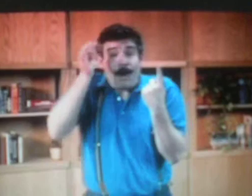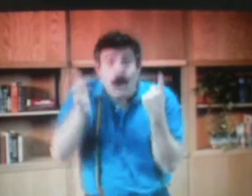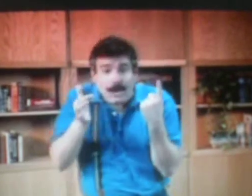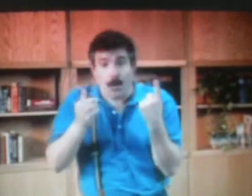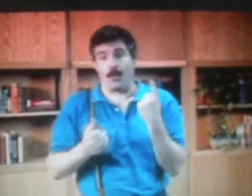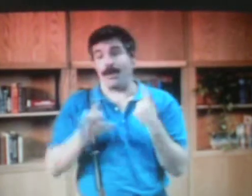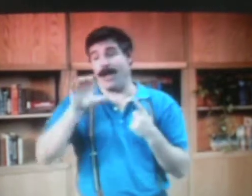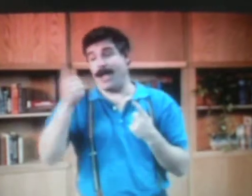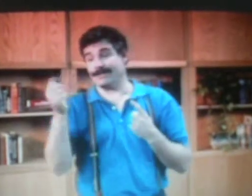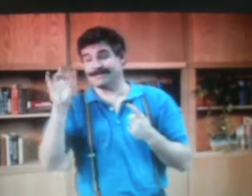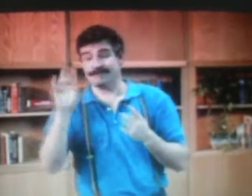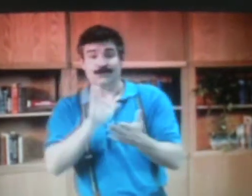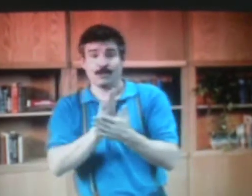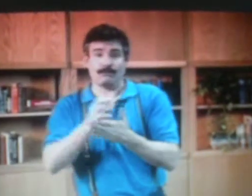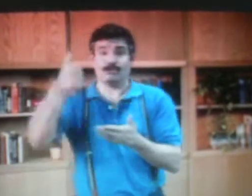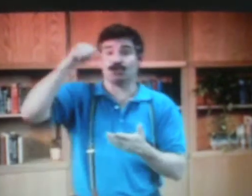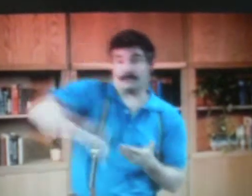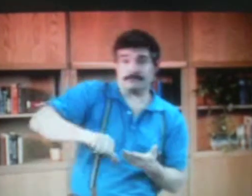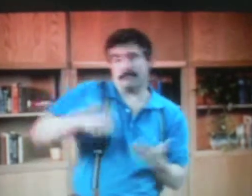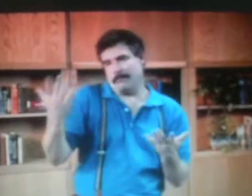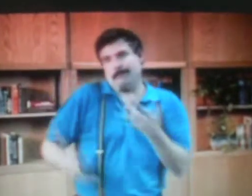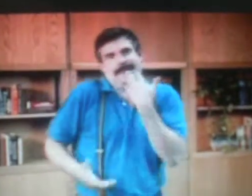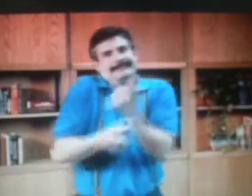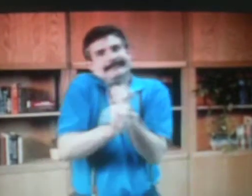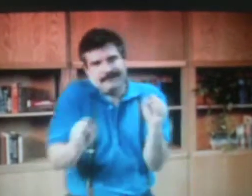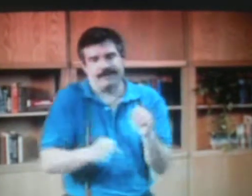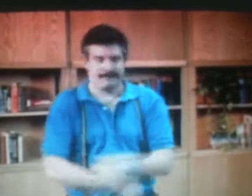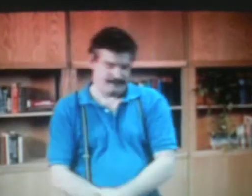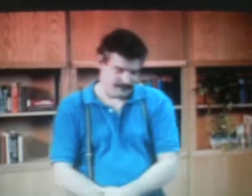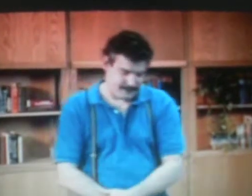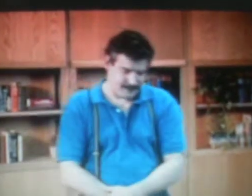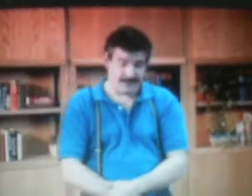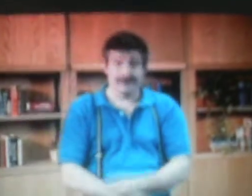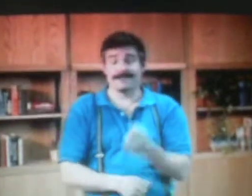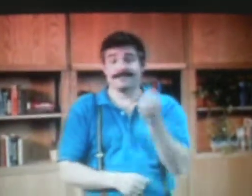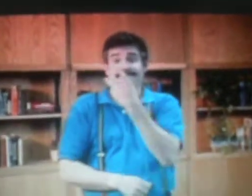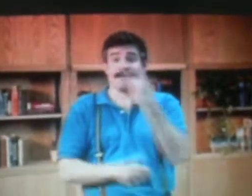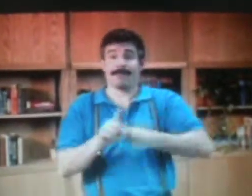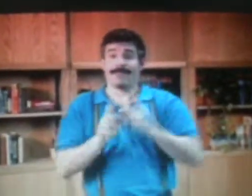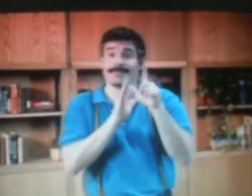Maybe one will accept me and the other 7 will turn me down. So I will play it safe.